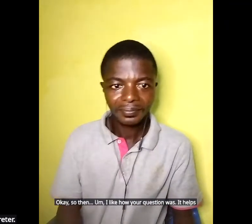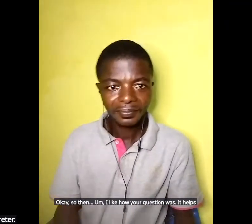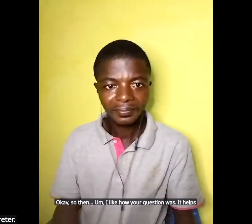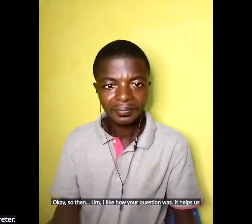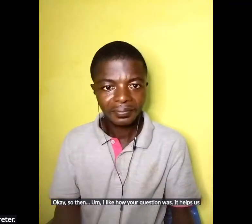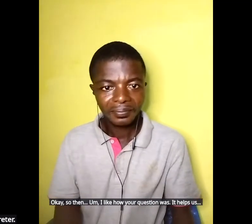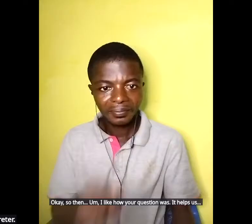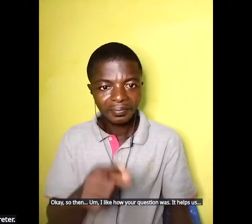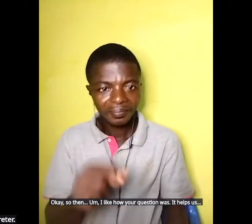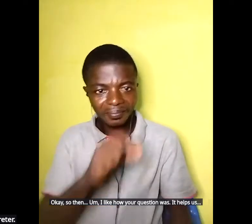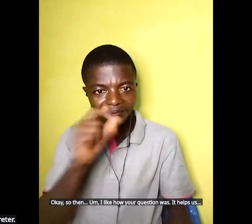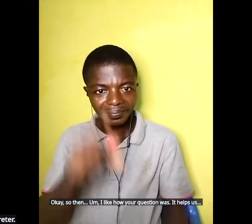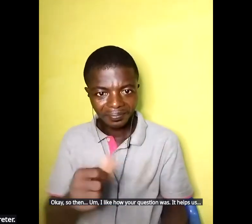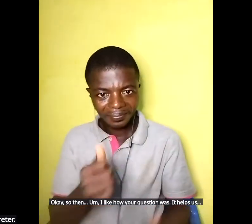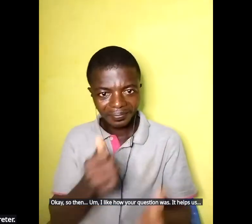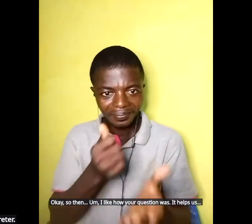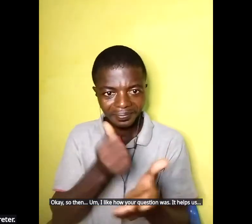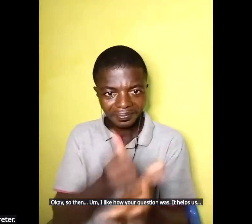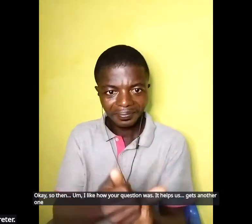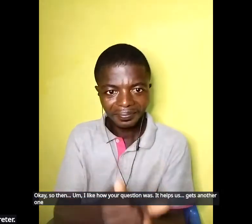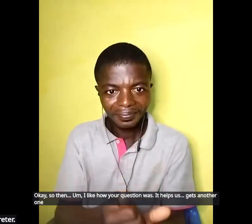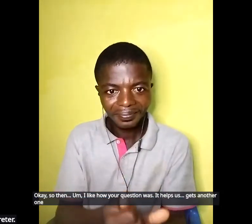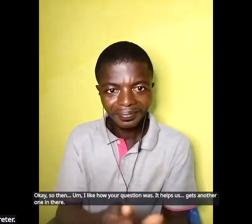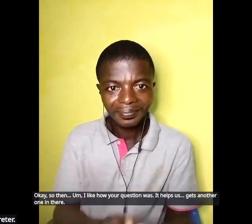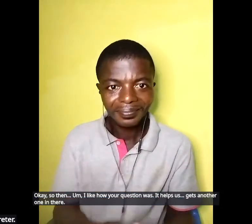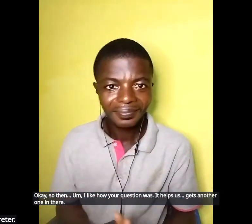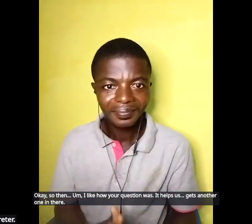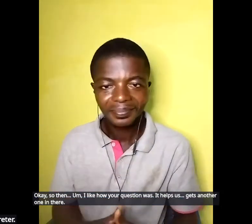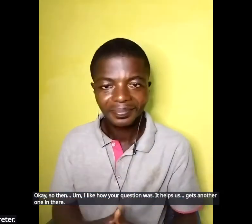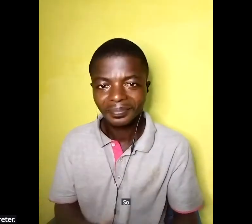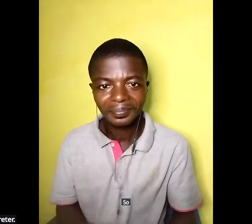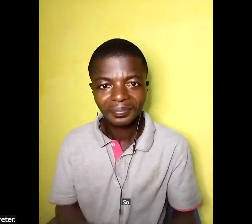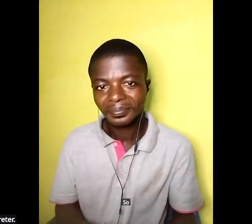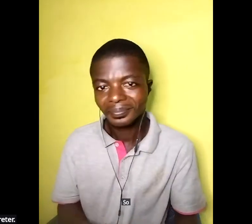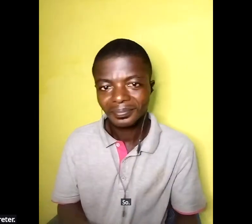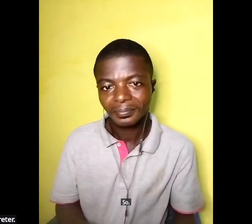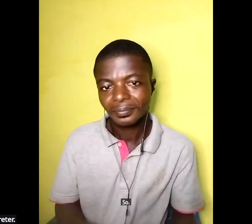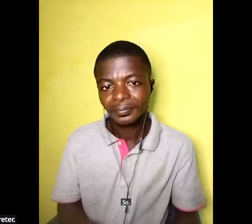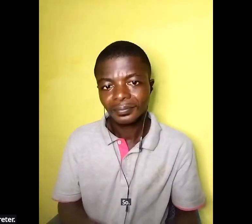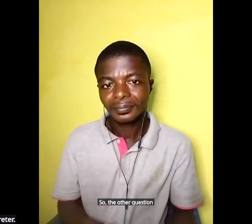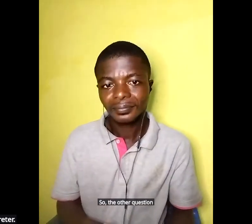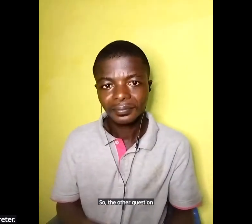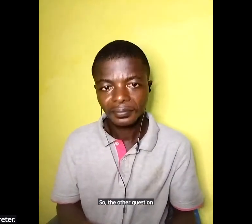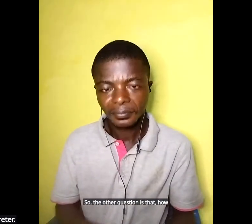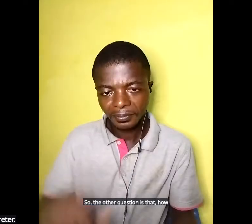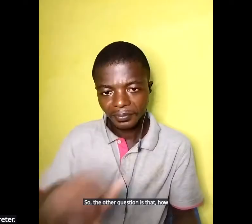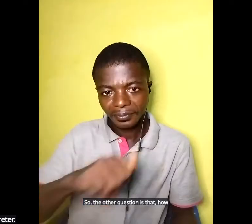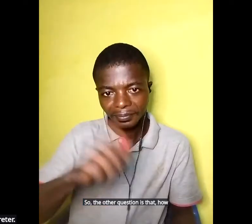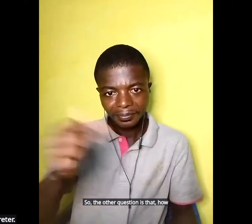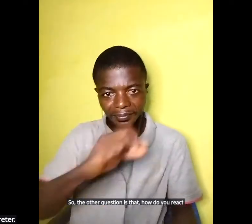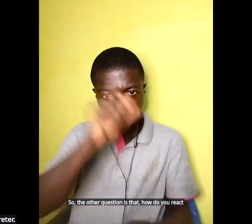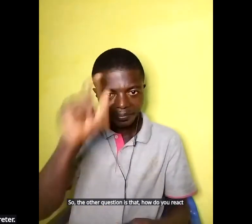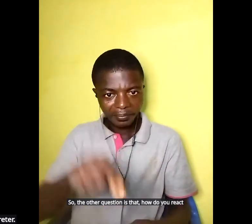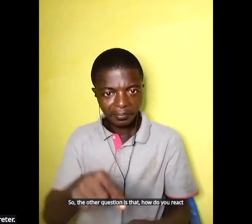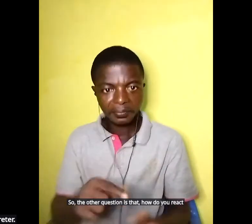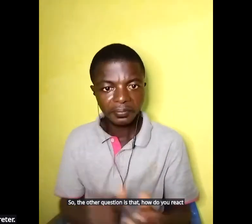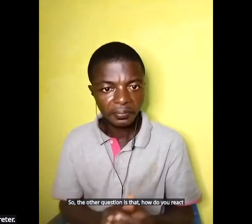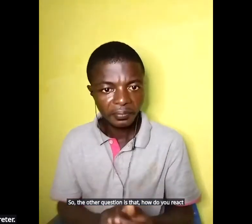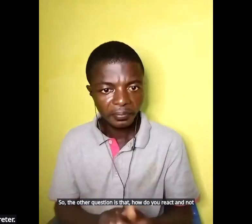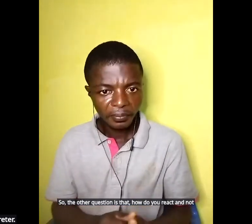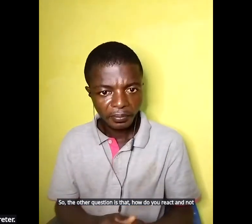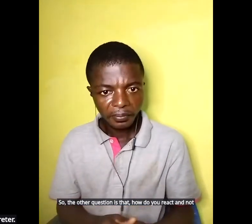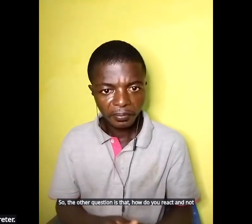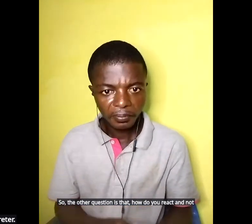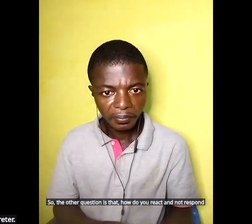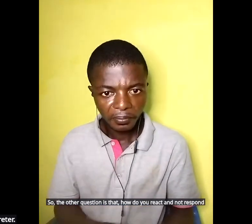us get another one in there. So the other question is that how do you react and not respond